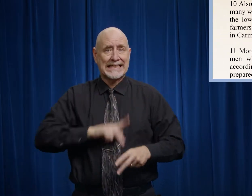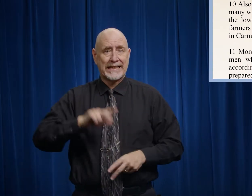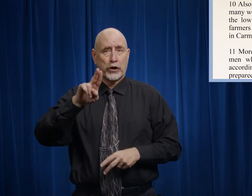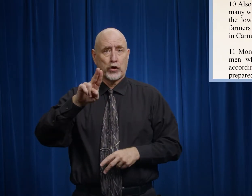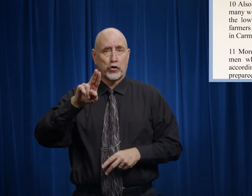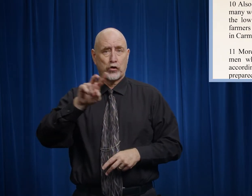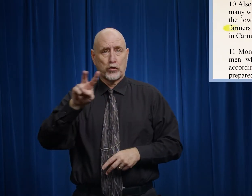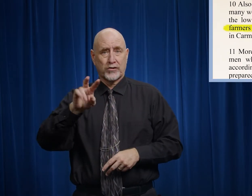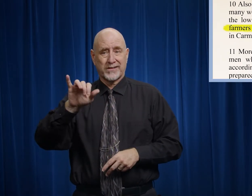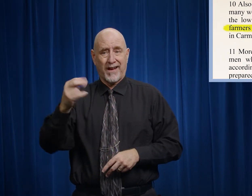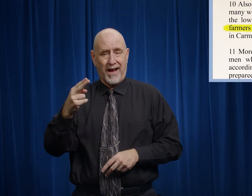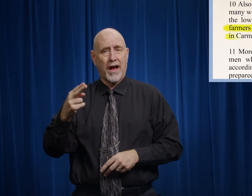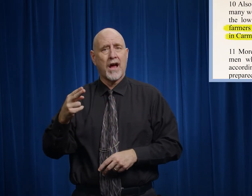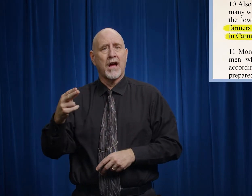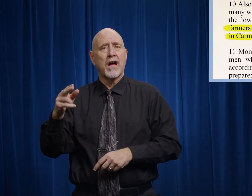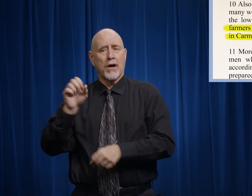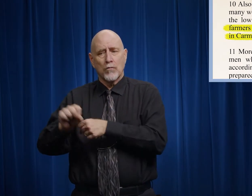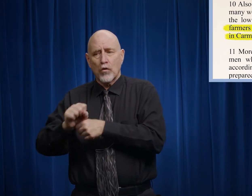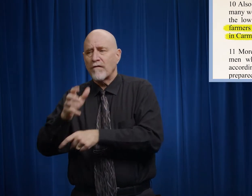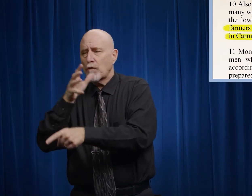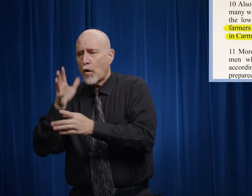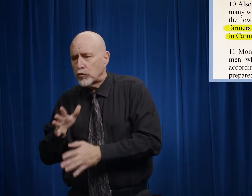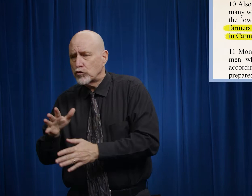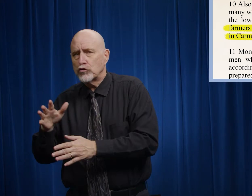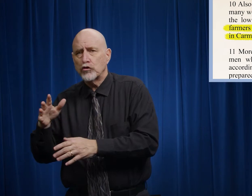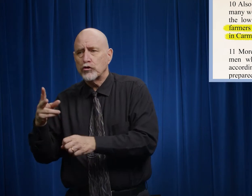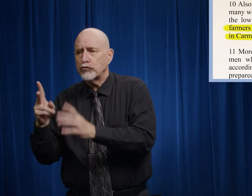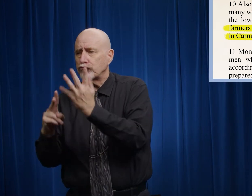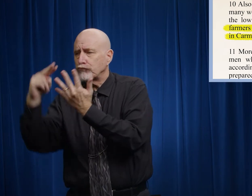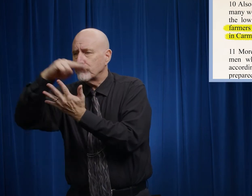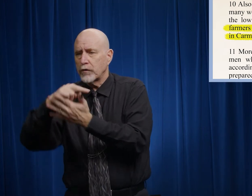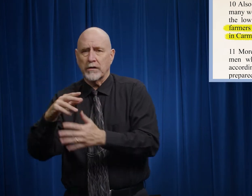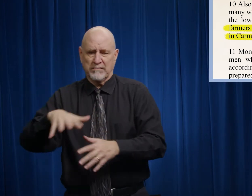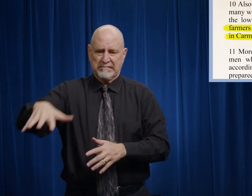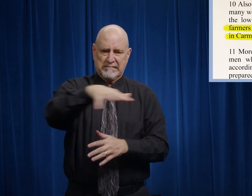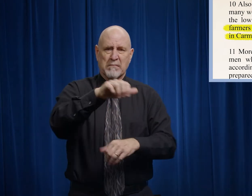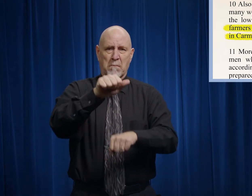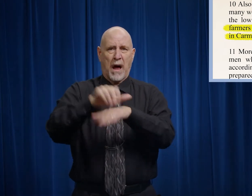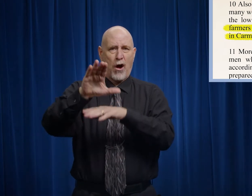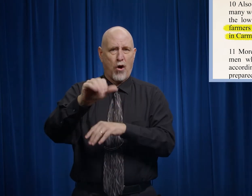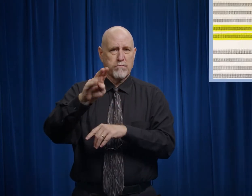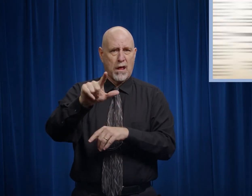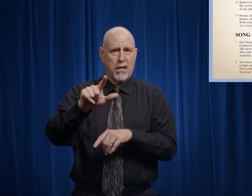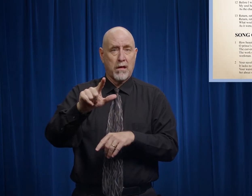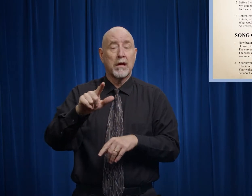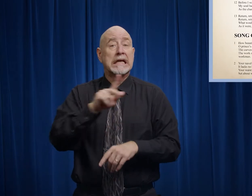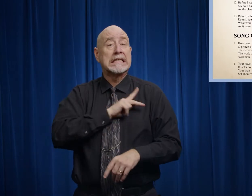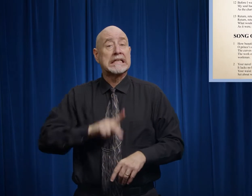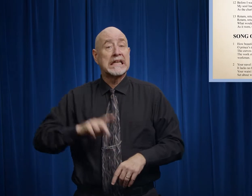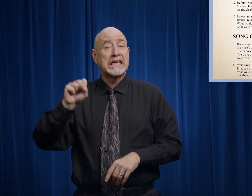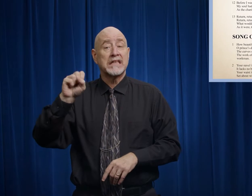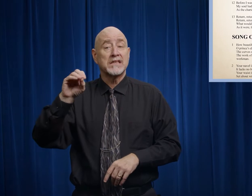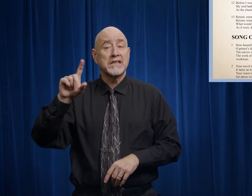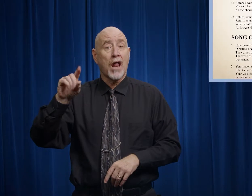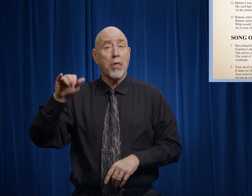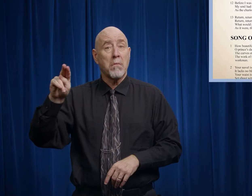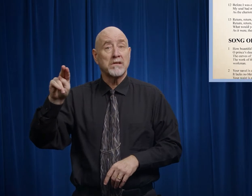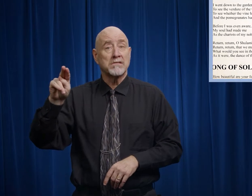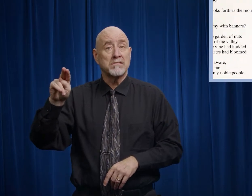Uzziah employed vine dressers and farmers in the mountains of Carmel. King Solomon compared the beauty of his